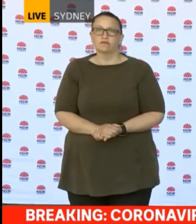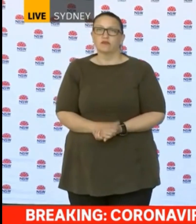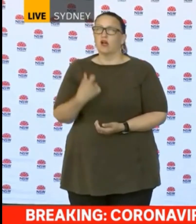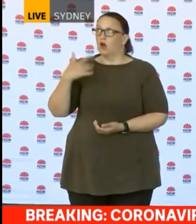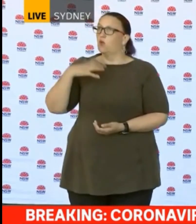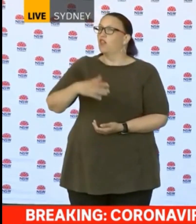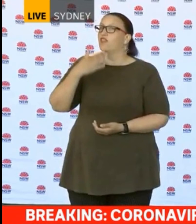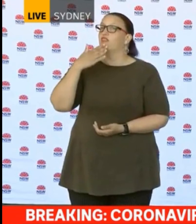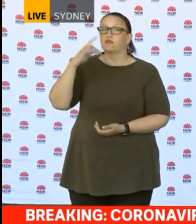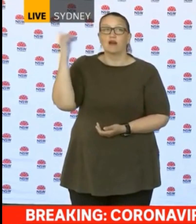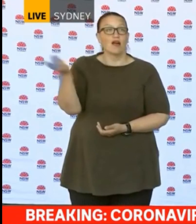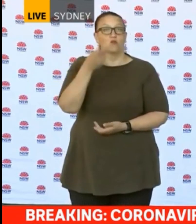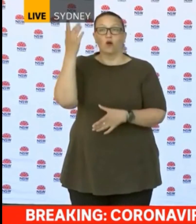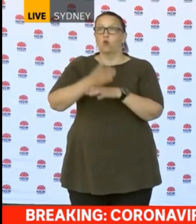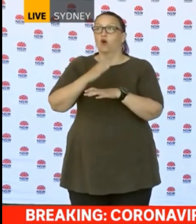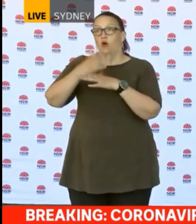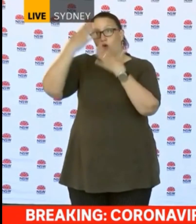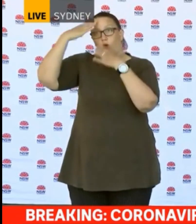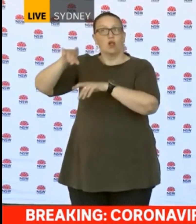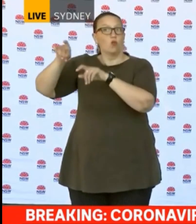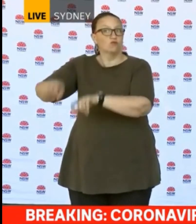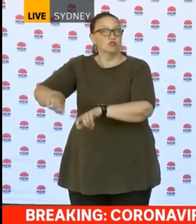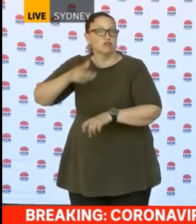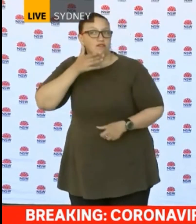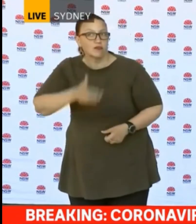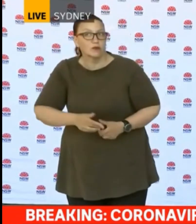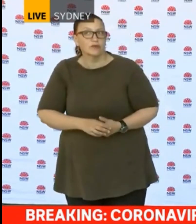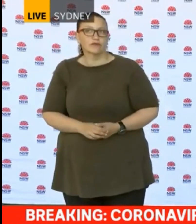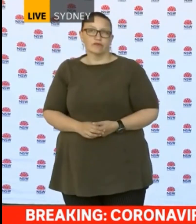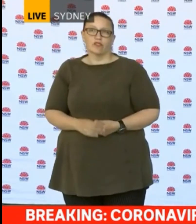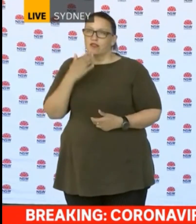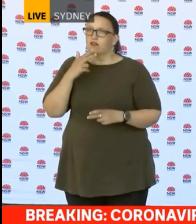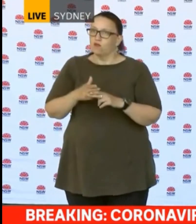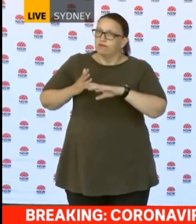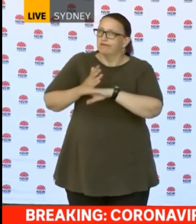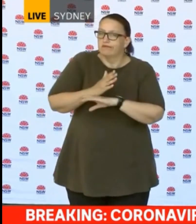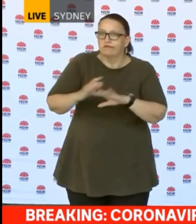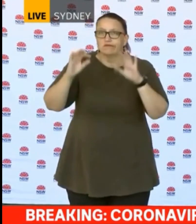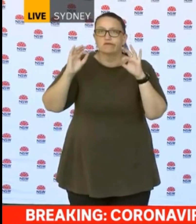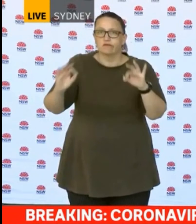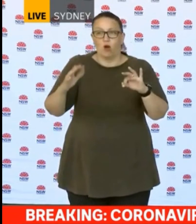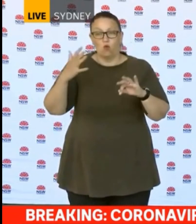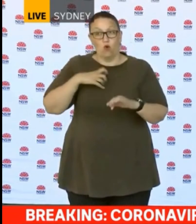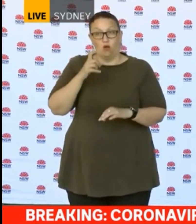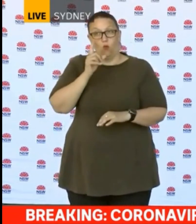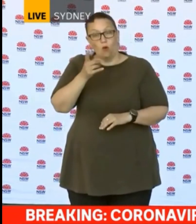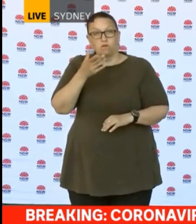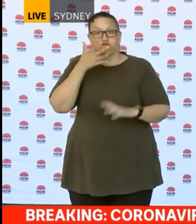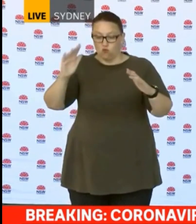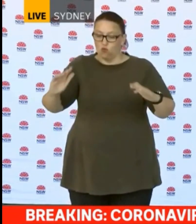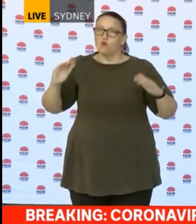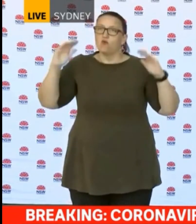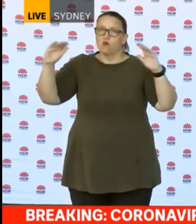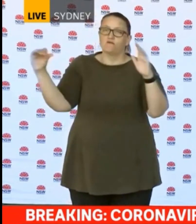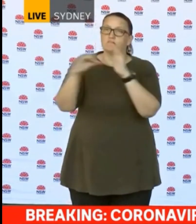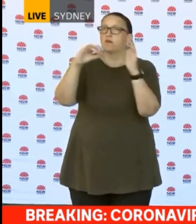thank all of the workers in that program for their diligence, but we need to remain at a high level of